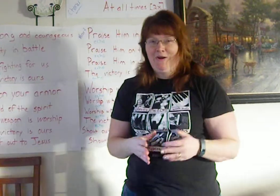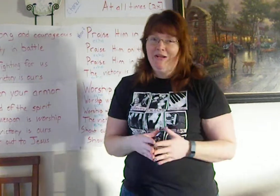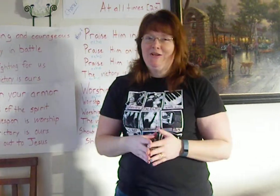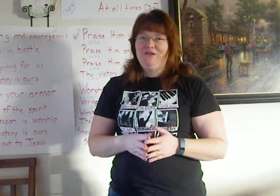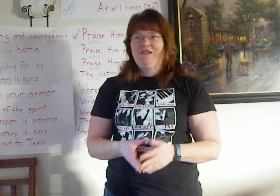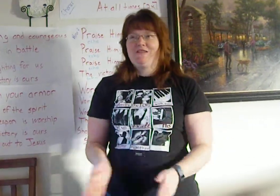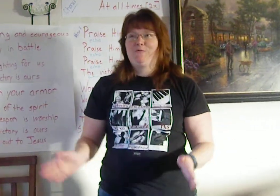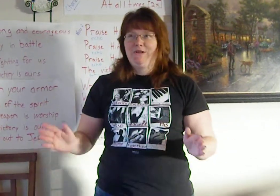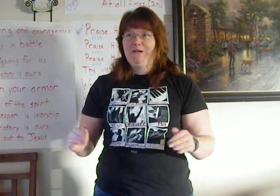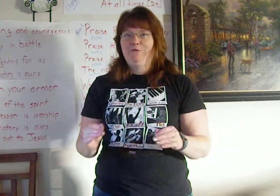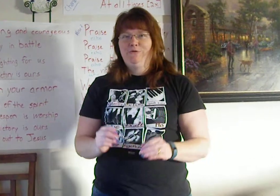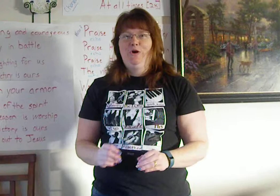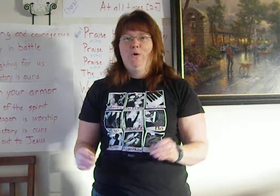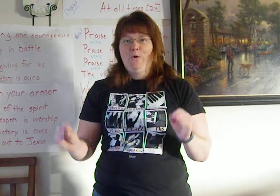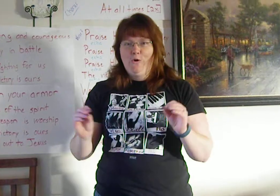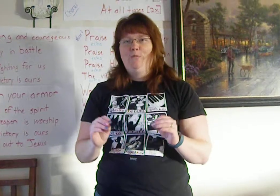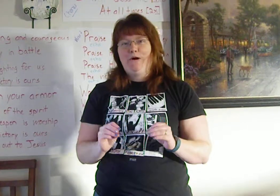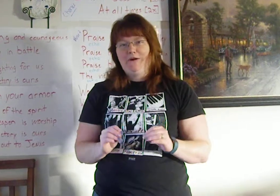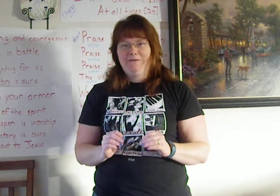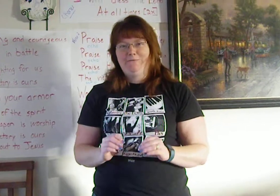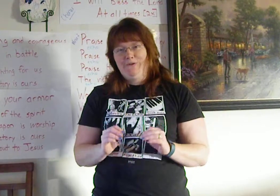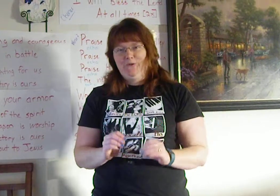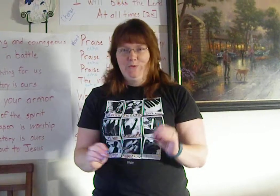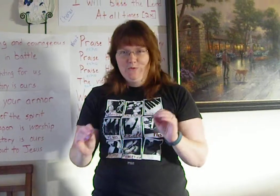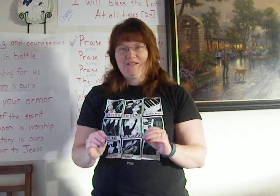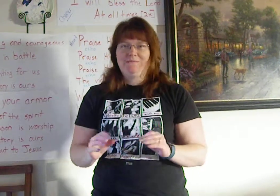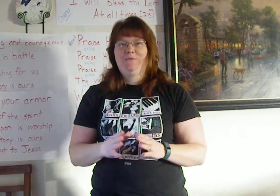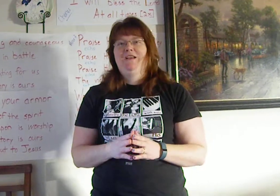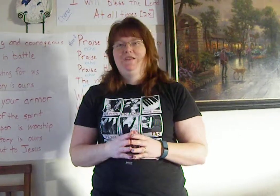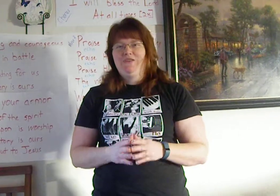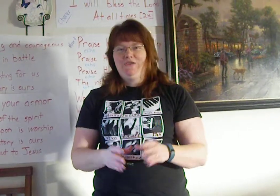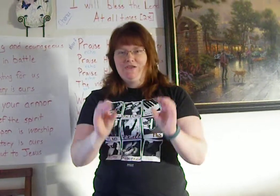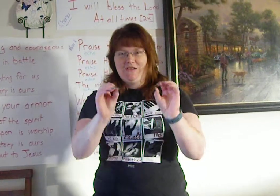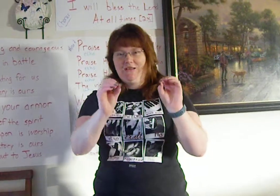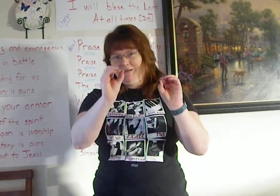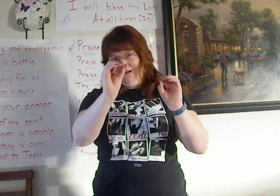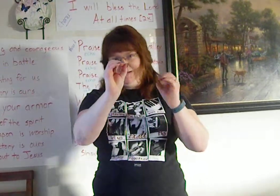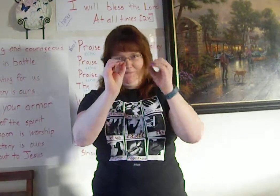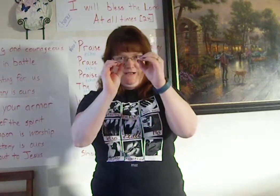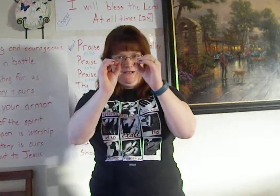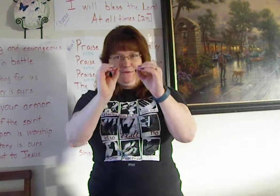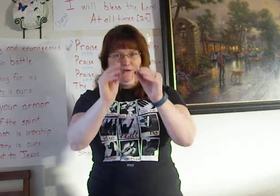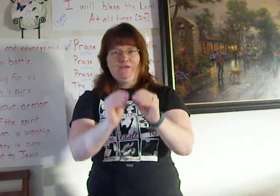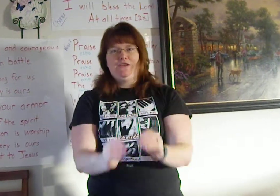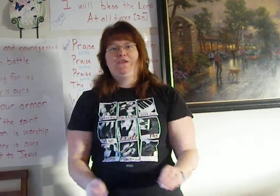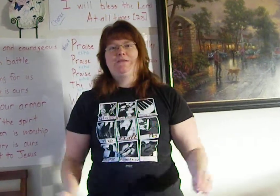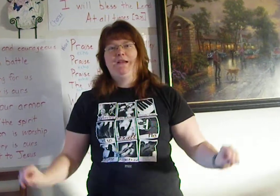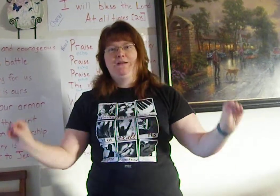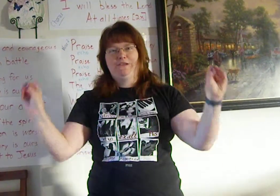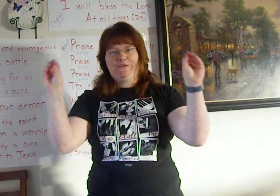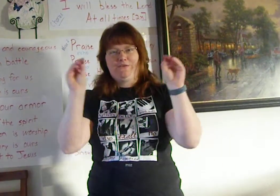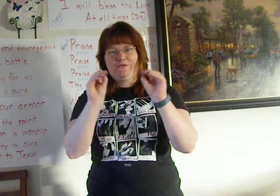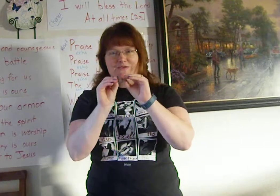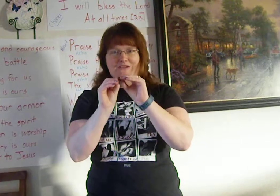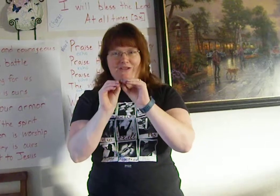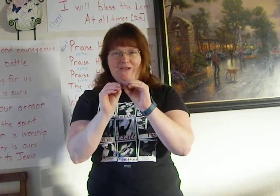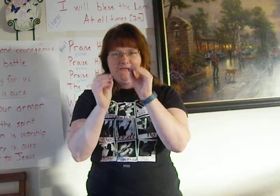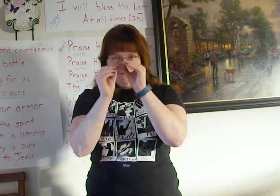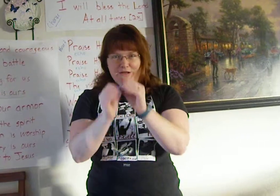song, she does this really cool O part with oohs. So you just take your hands and make double O's, and you just make them in circles. So it'd